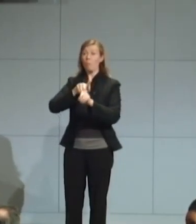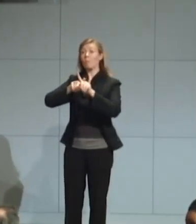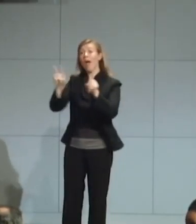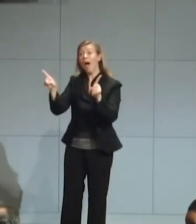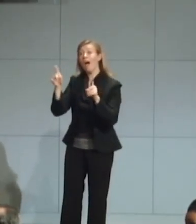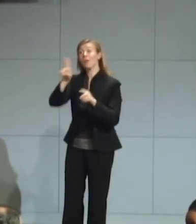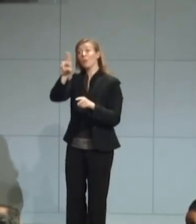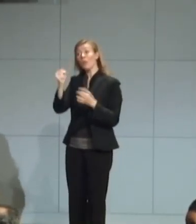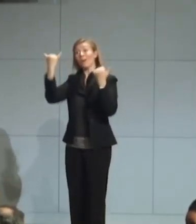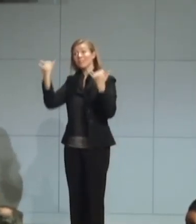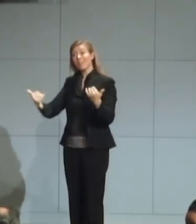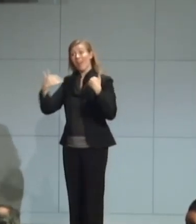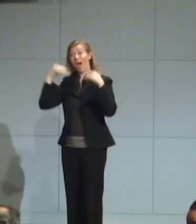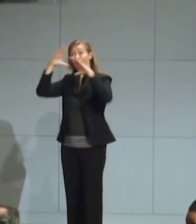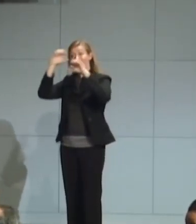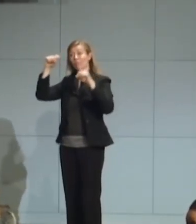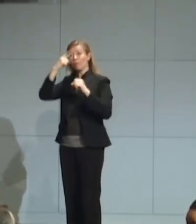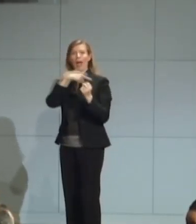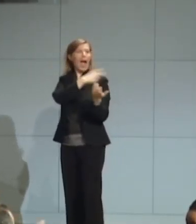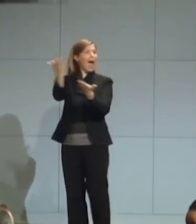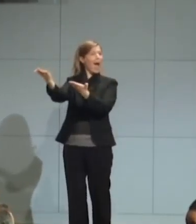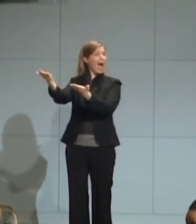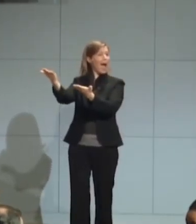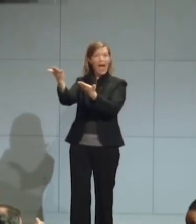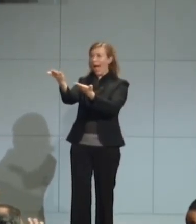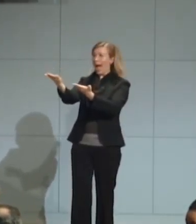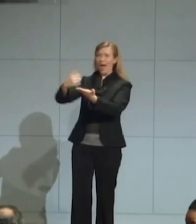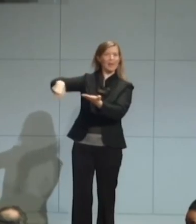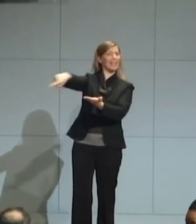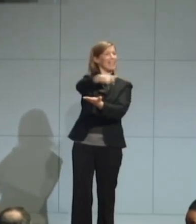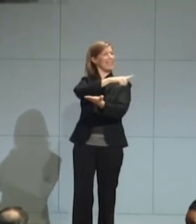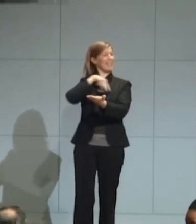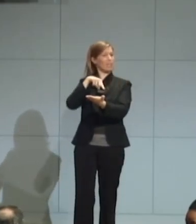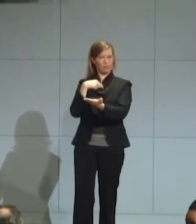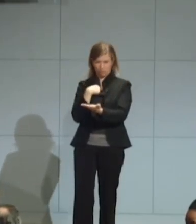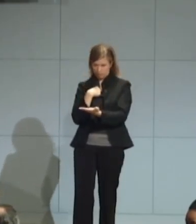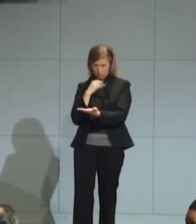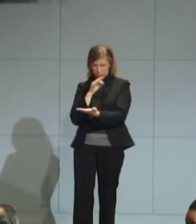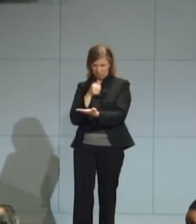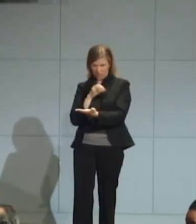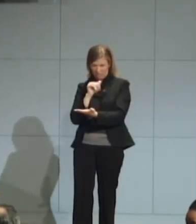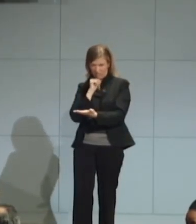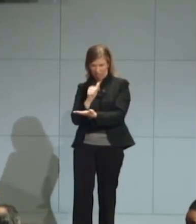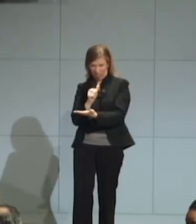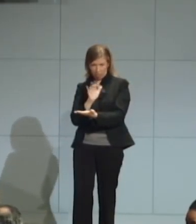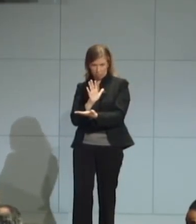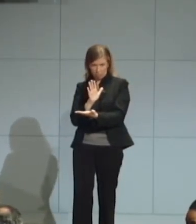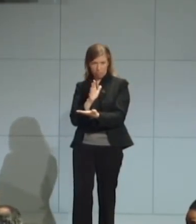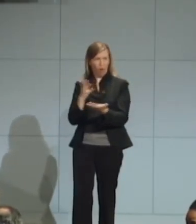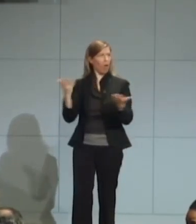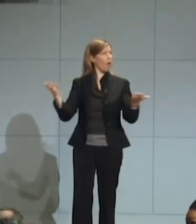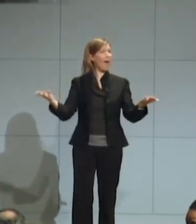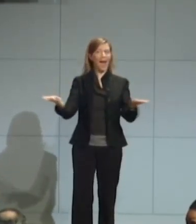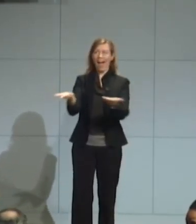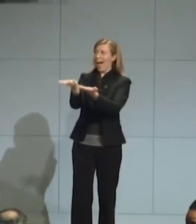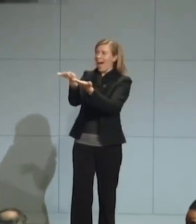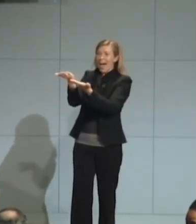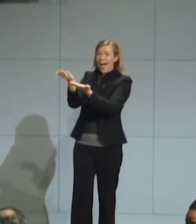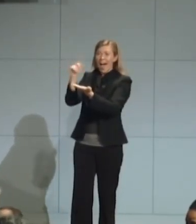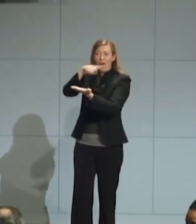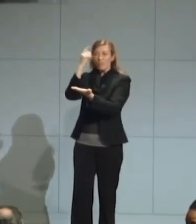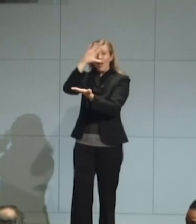human history, people have injured other people. And therefore, we need not deal with the injury that we have helped to perpetrate